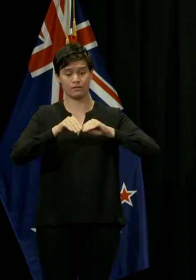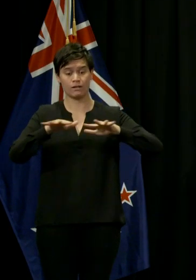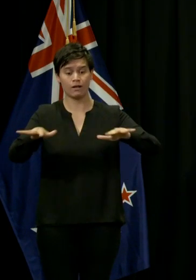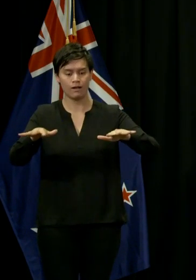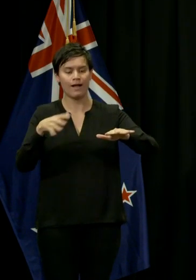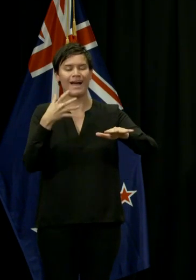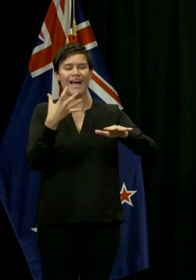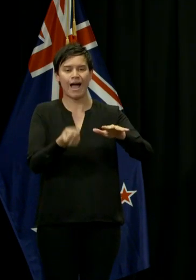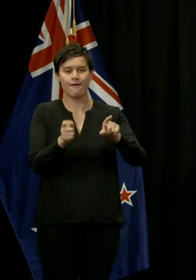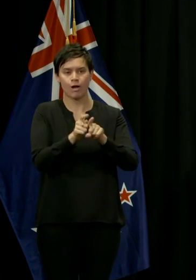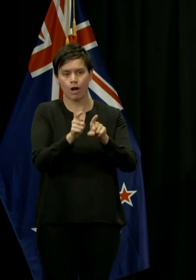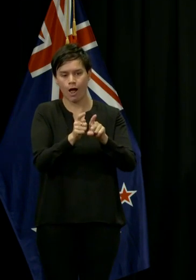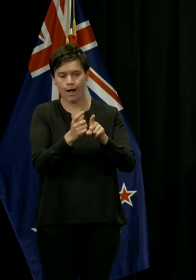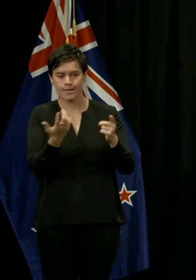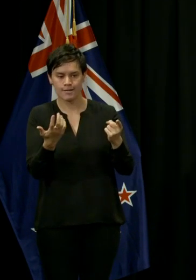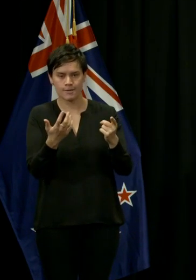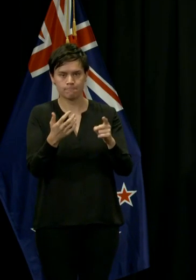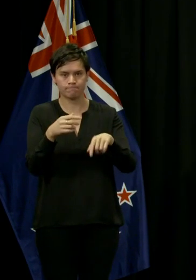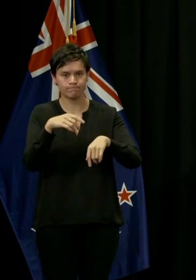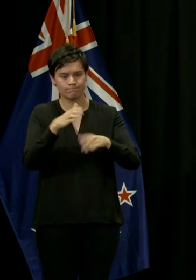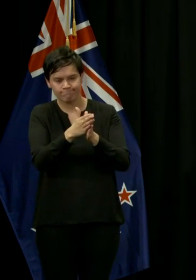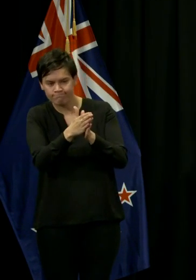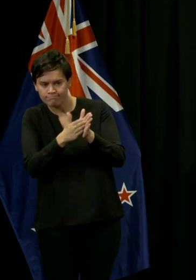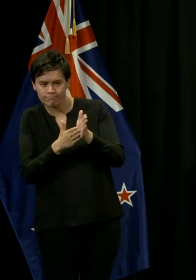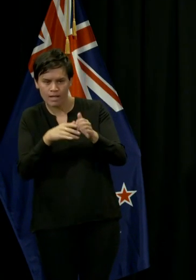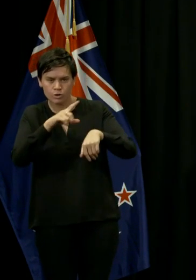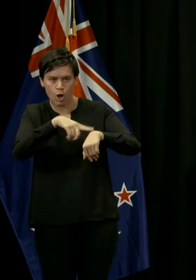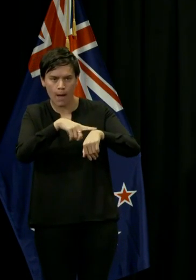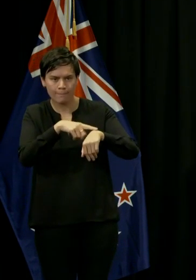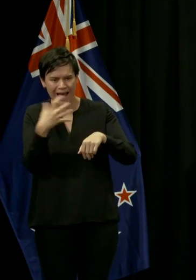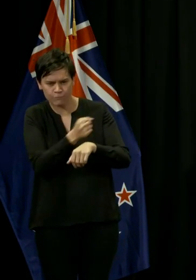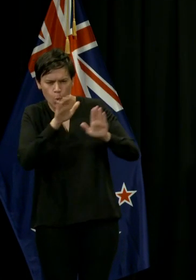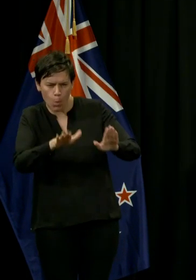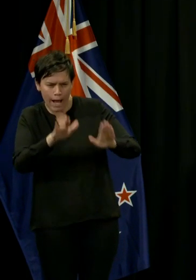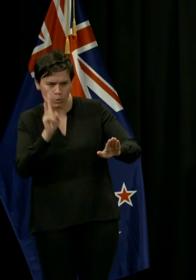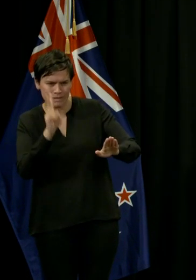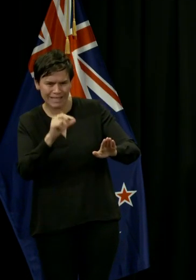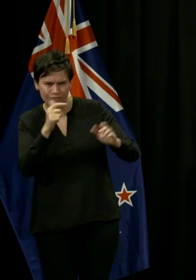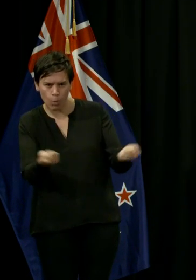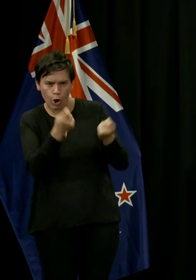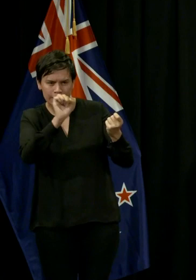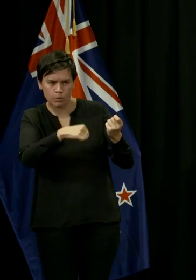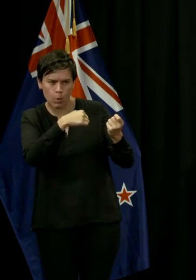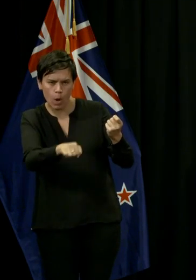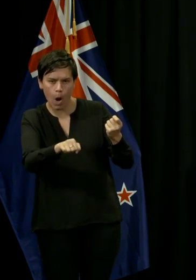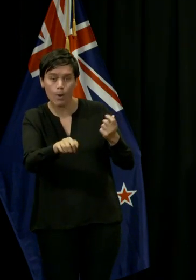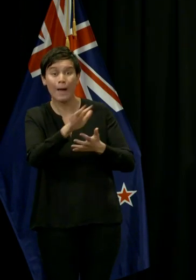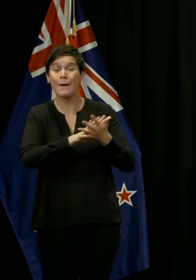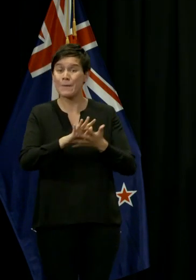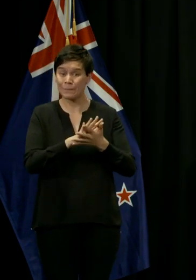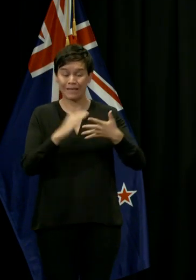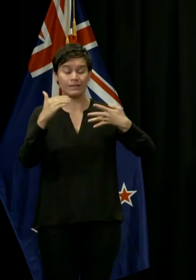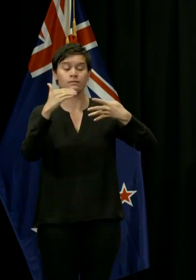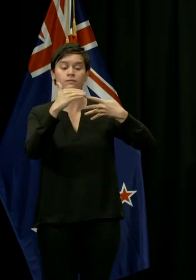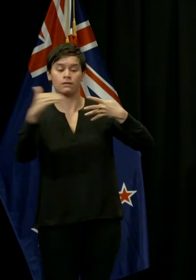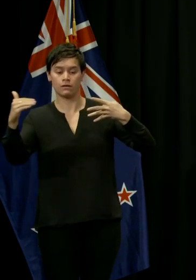time, these measures will need to be in place for 4 weeks. Again, I want to reiterate to you, you will be able